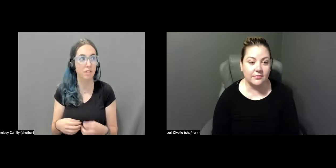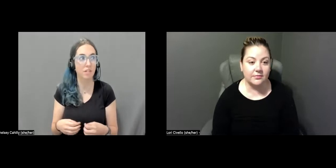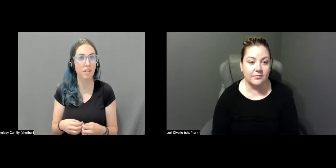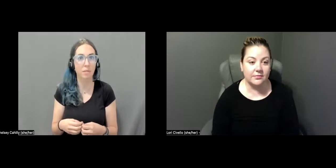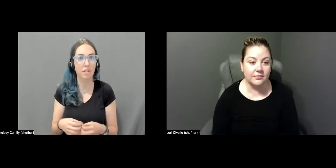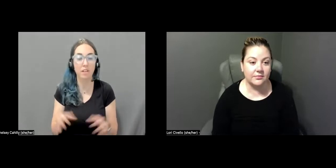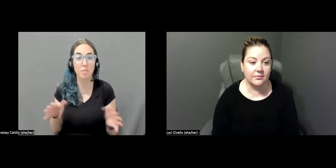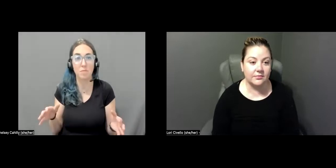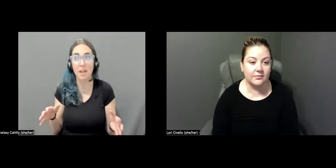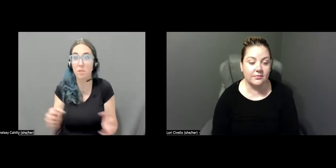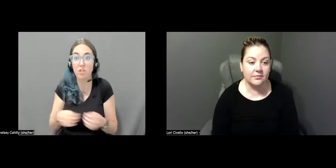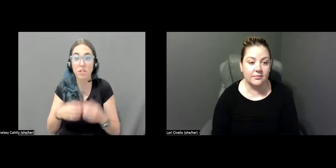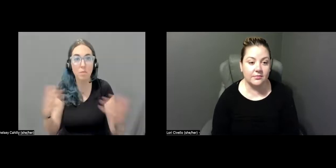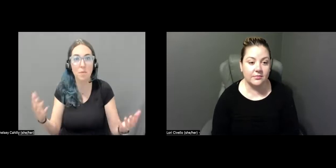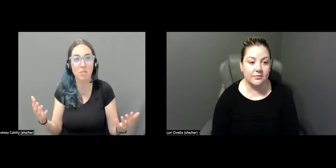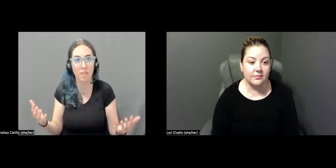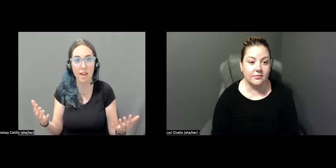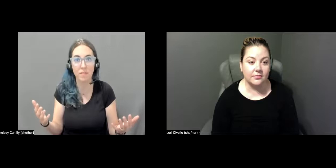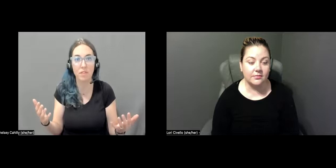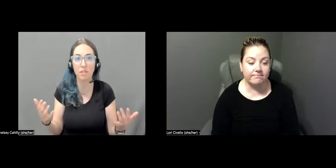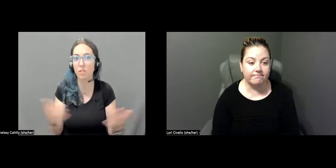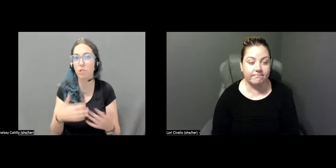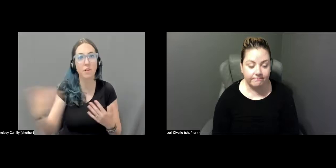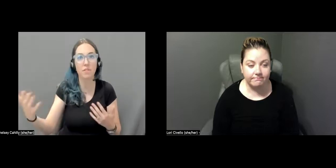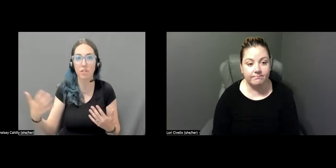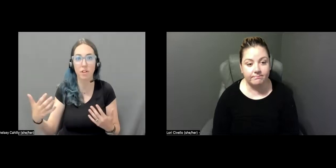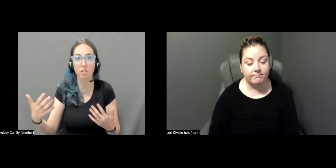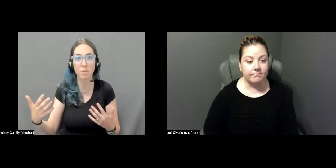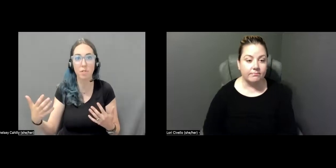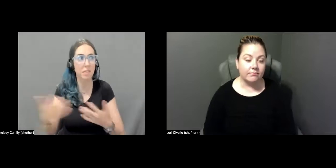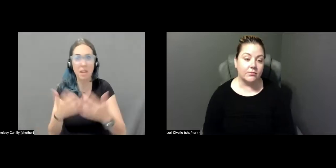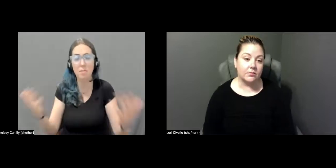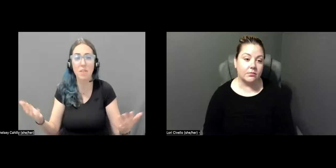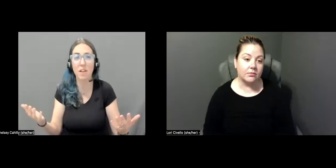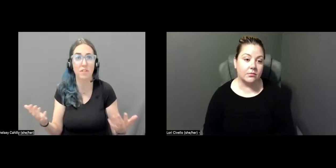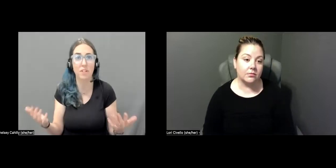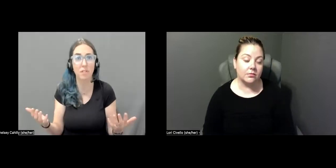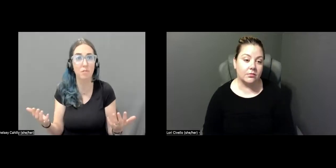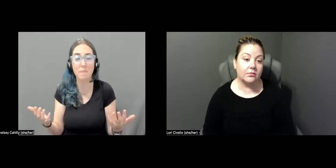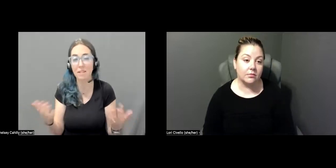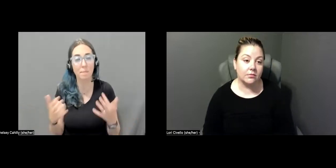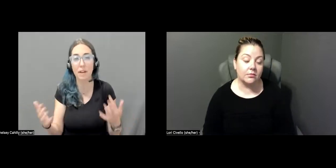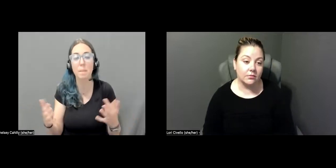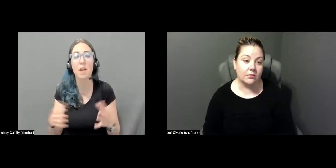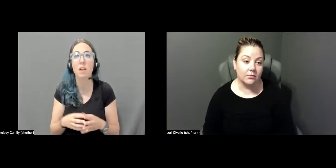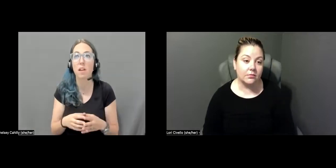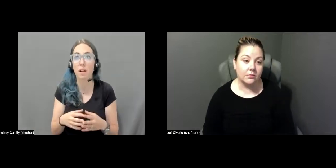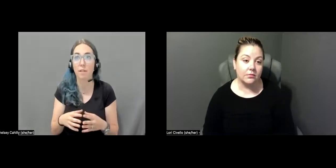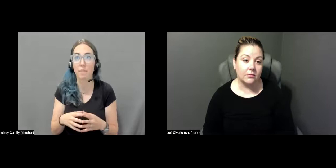you're dealing with, not to be dramatic, but you're dealing with people's lives. You're interpreting for a doctor's appointment. That could be life or death. You mess something